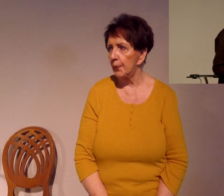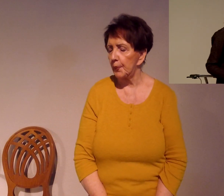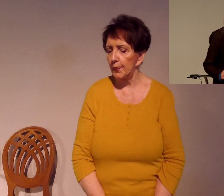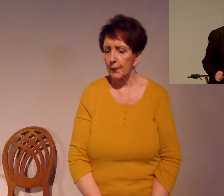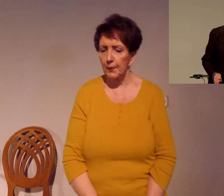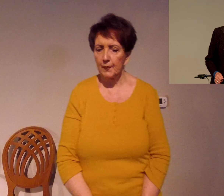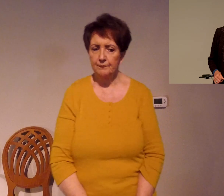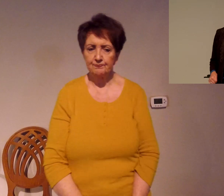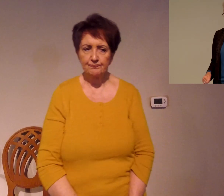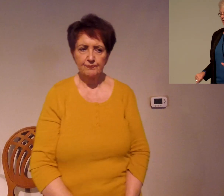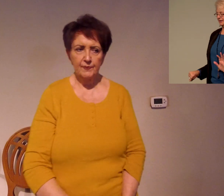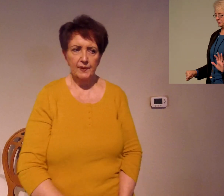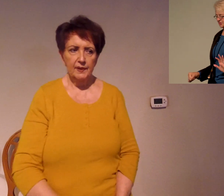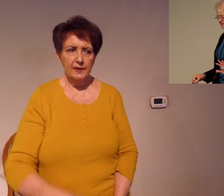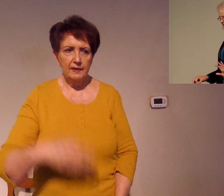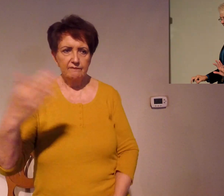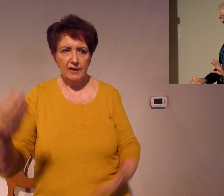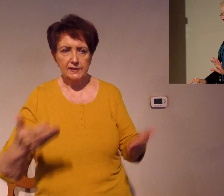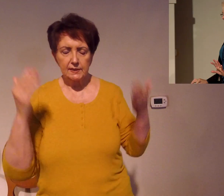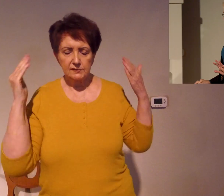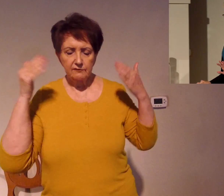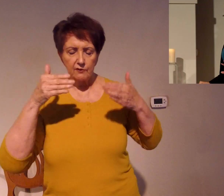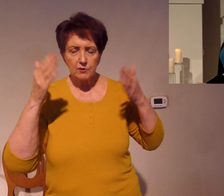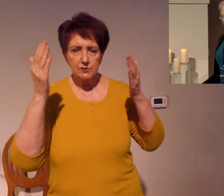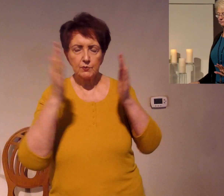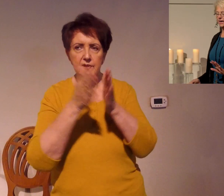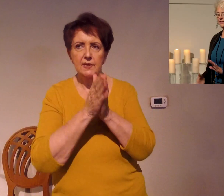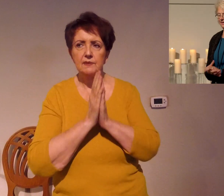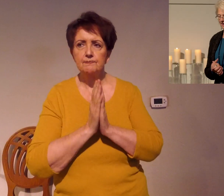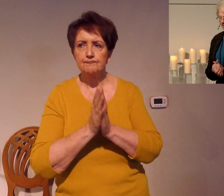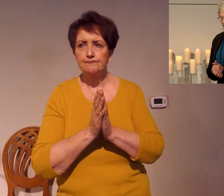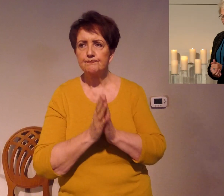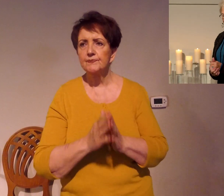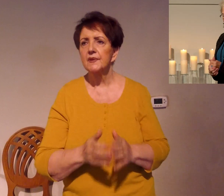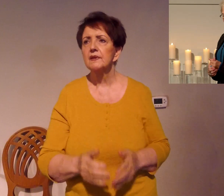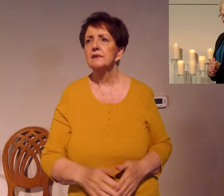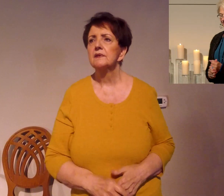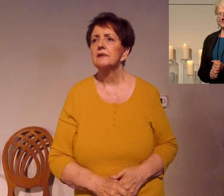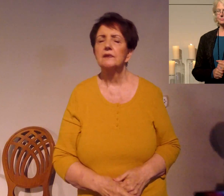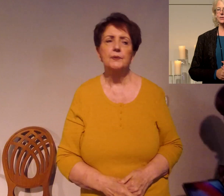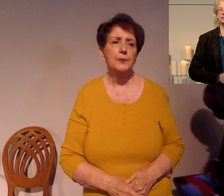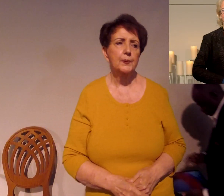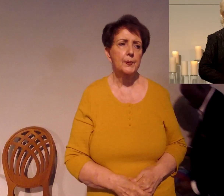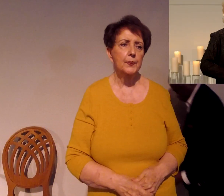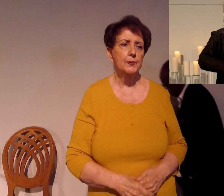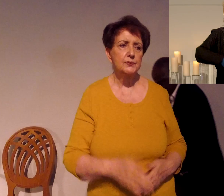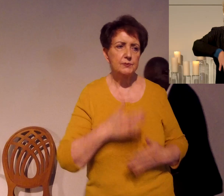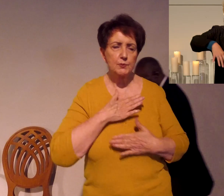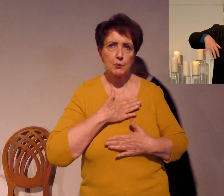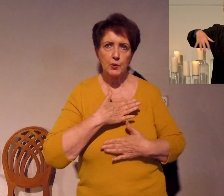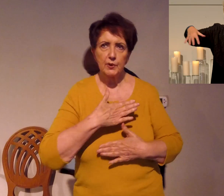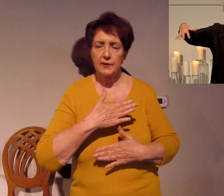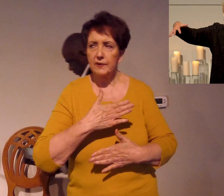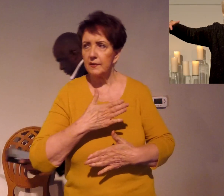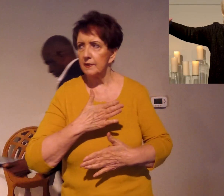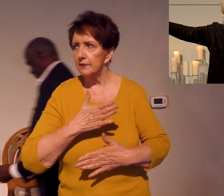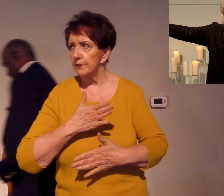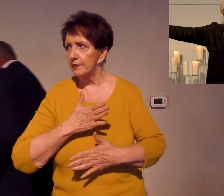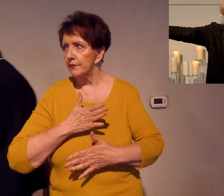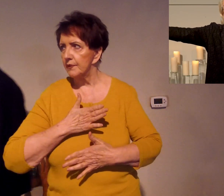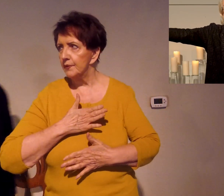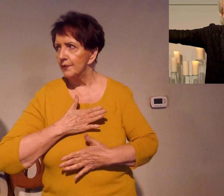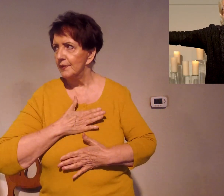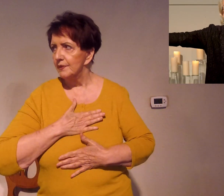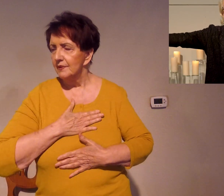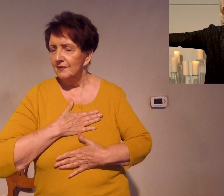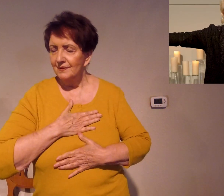So just inviting us to go within, we just take this opportunity right now to breathe. Take a deep breath with